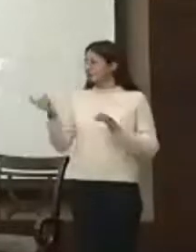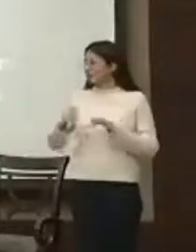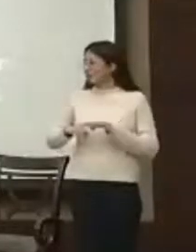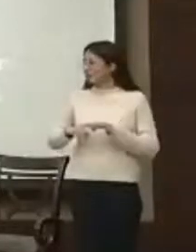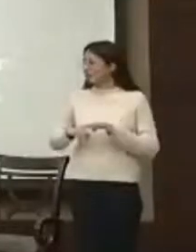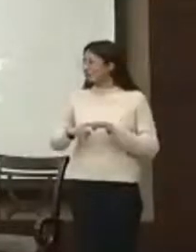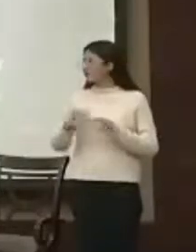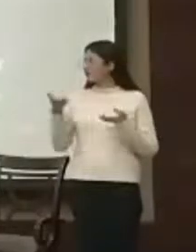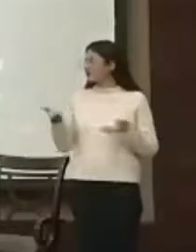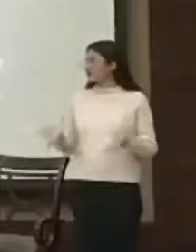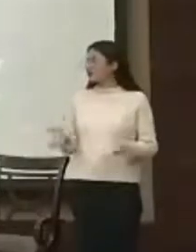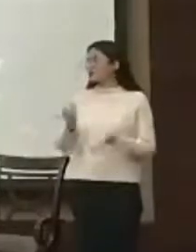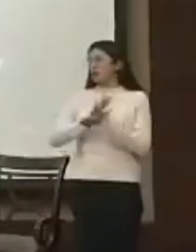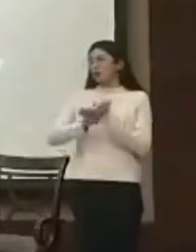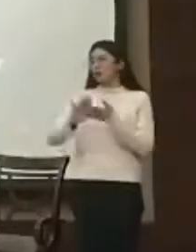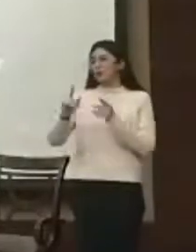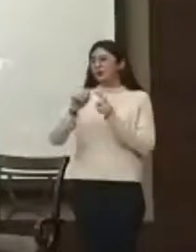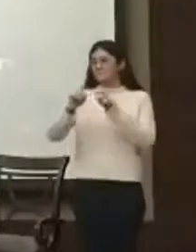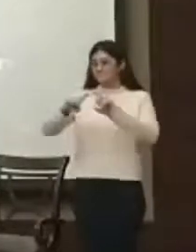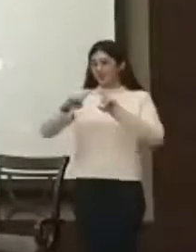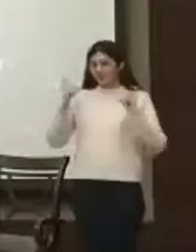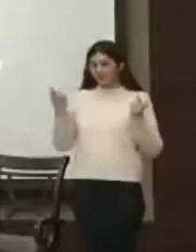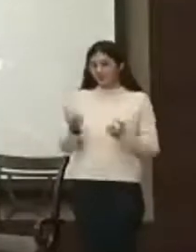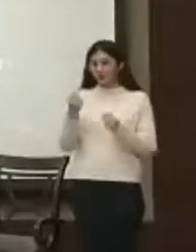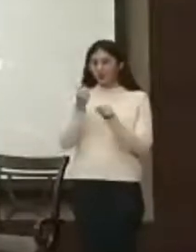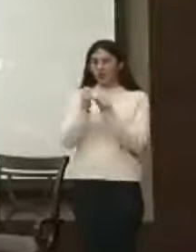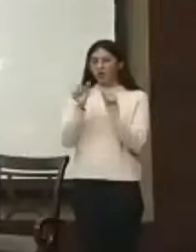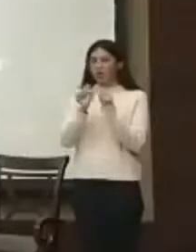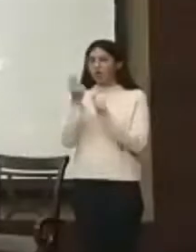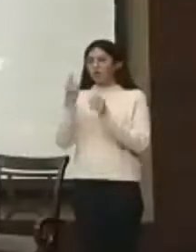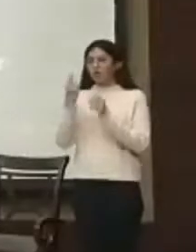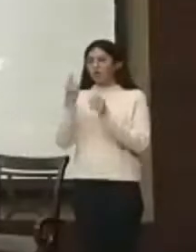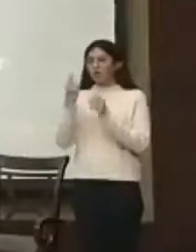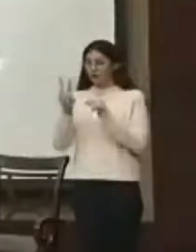by the Honorable Member of Parliament, Mr. Gaurav Gogoi.